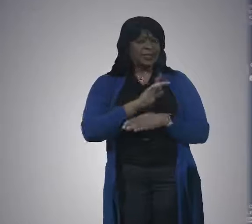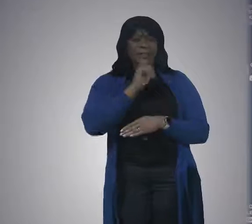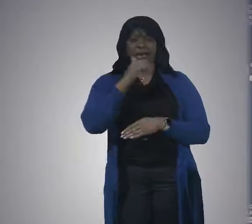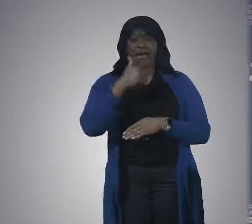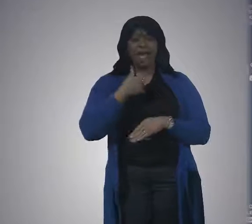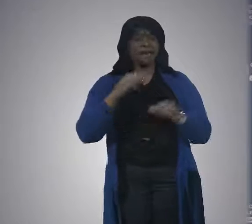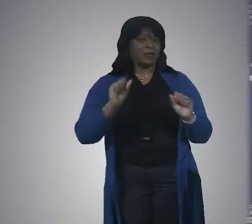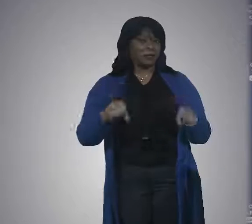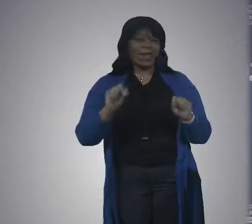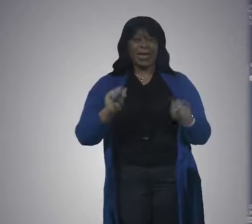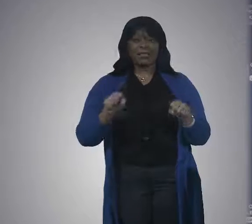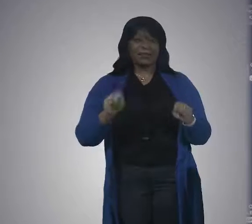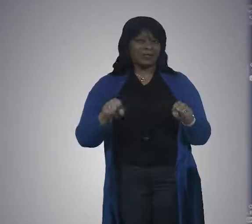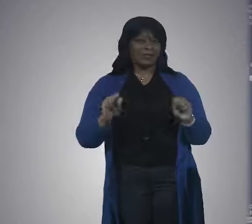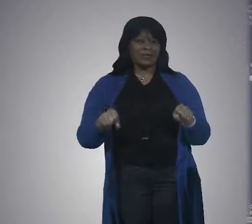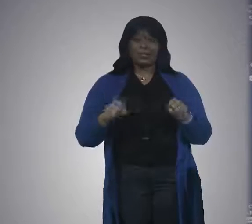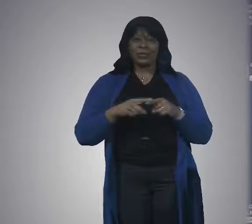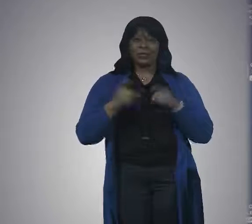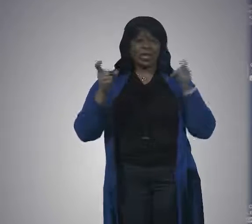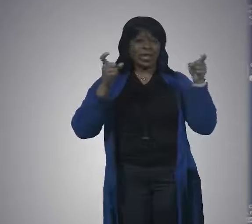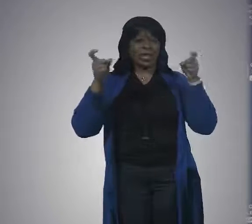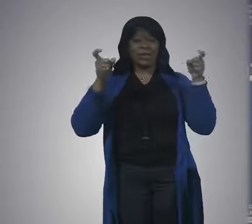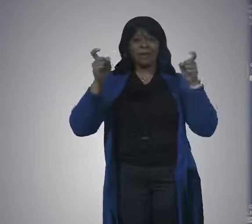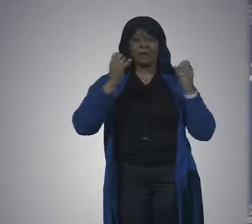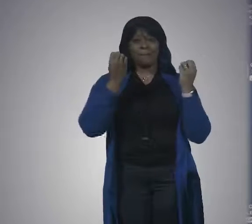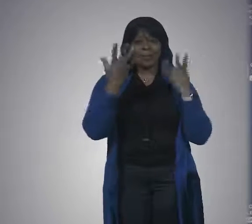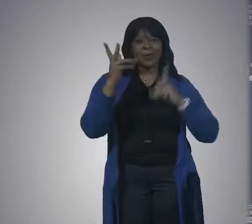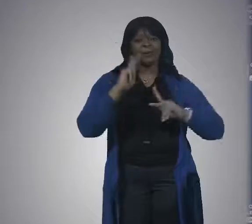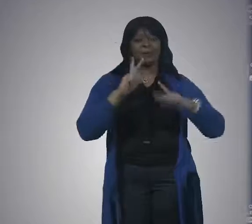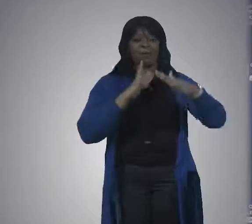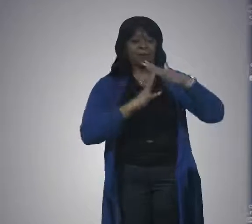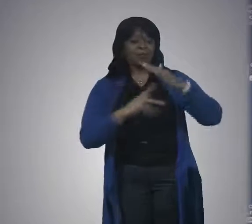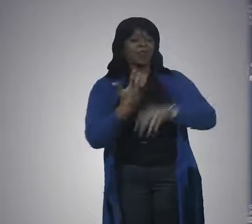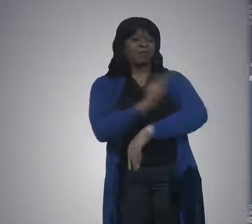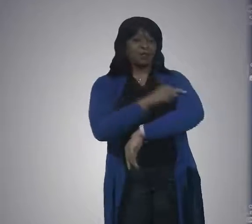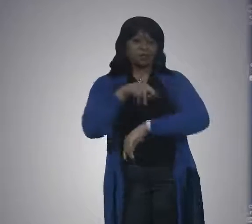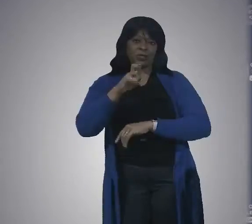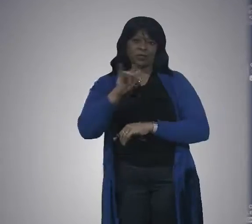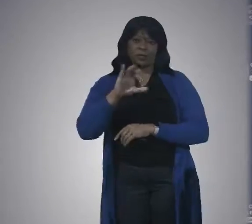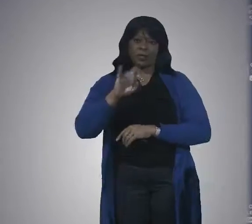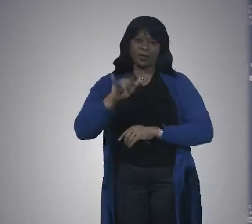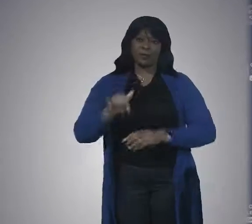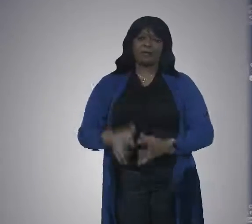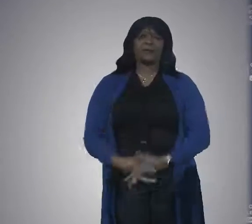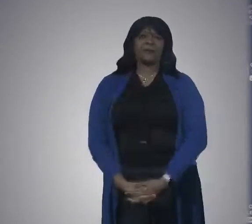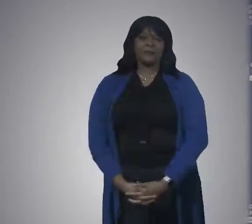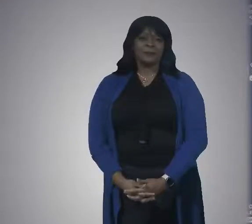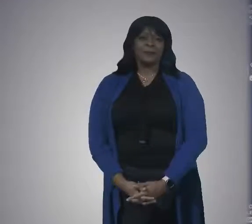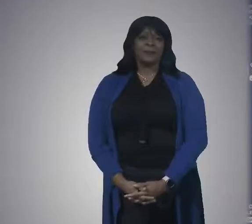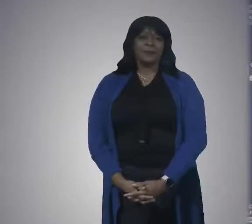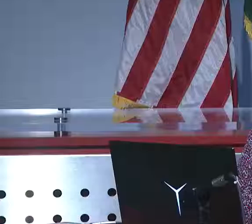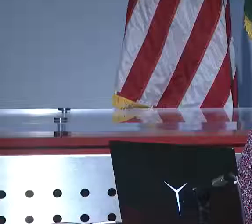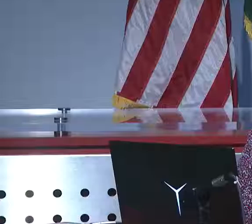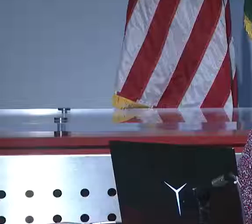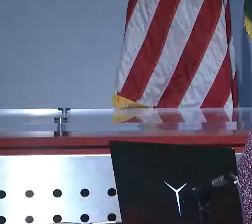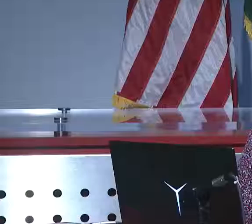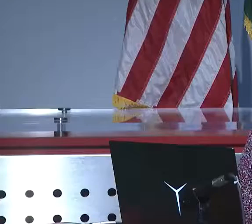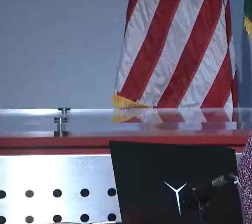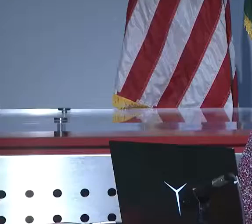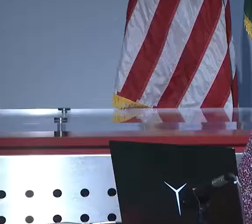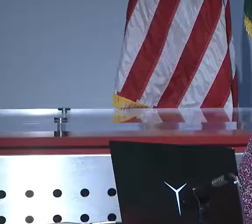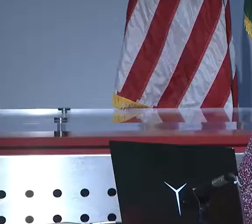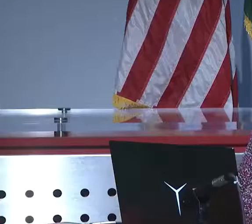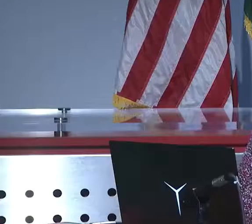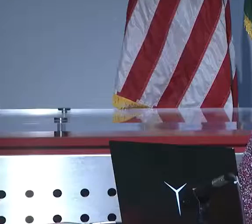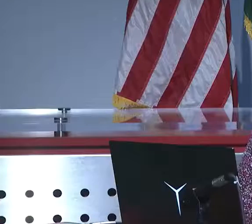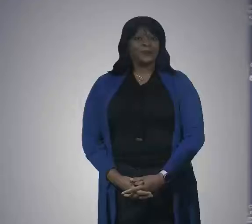the capacity to vaccinate all the people in Shelby County. Those are all of our questions today.